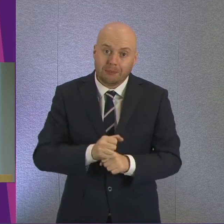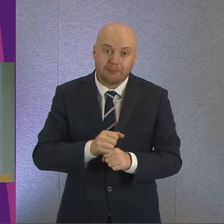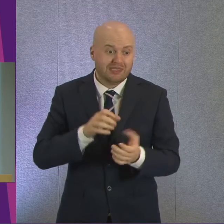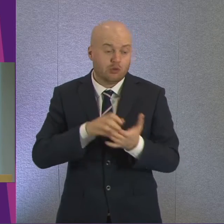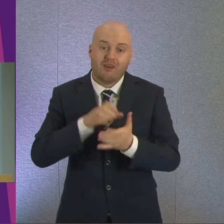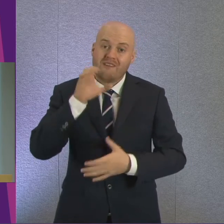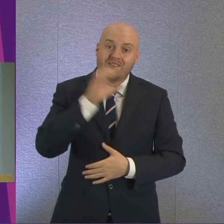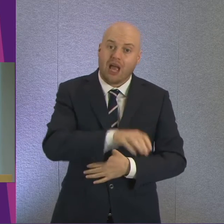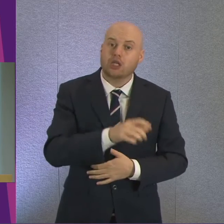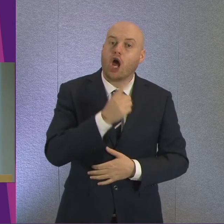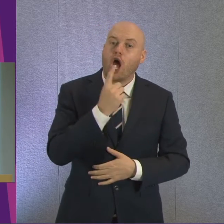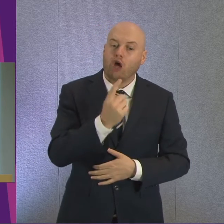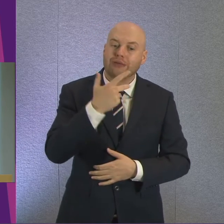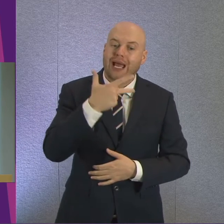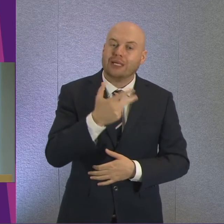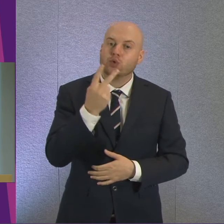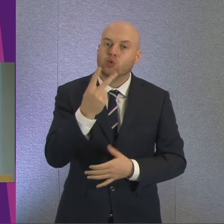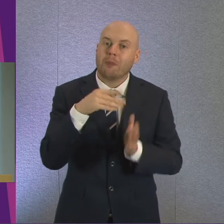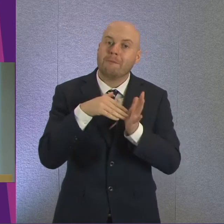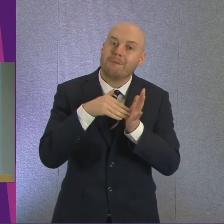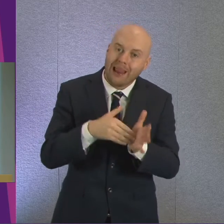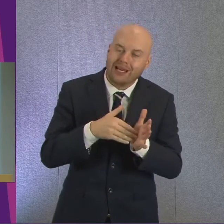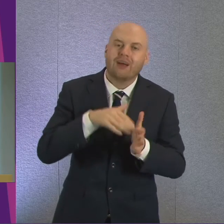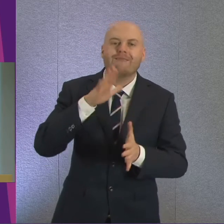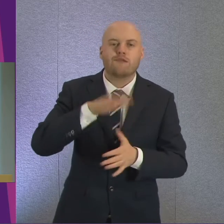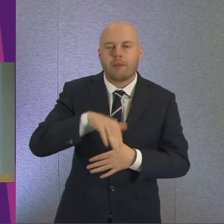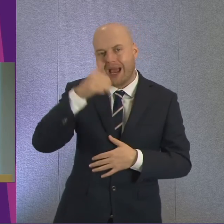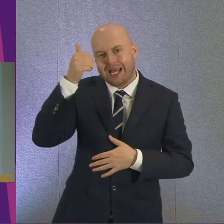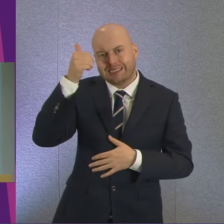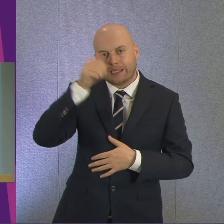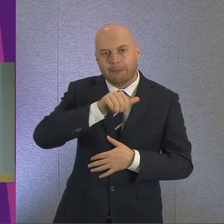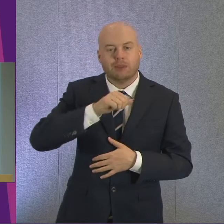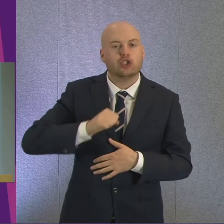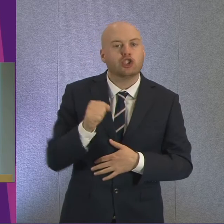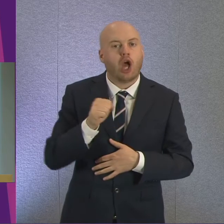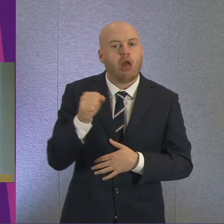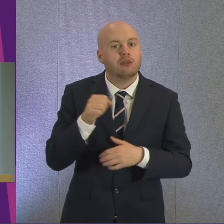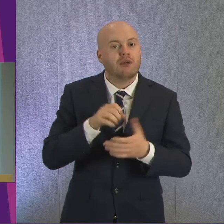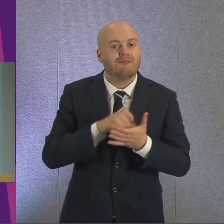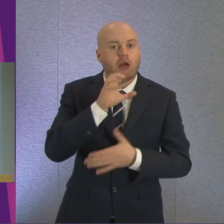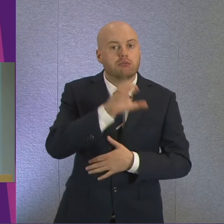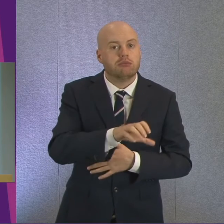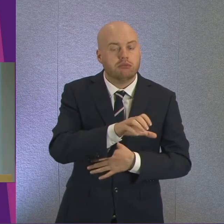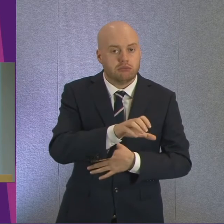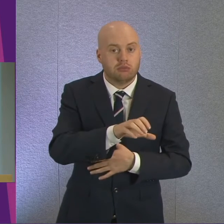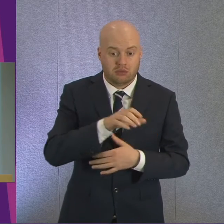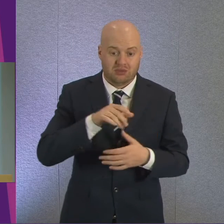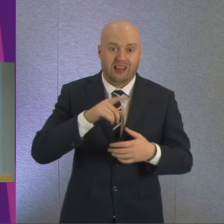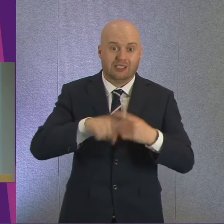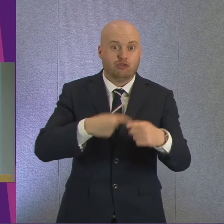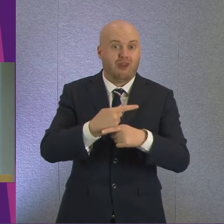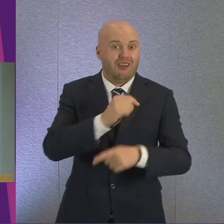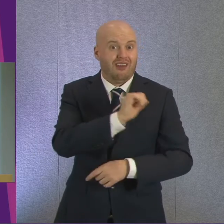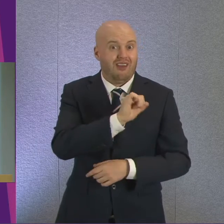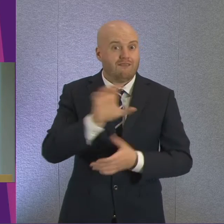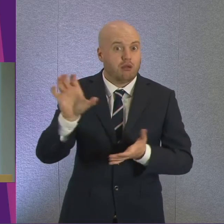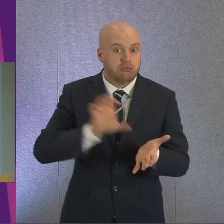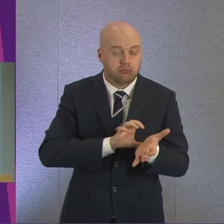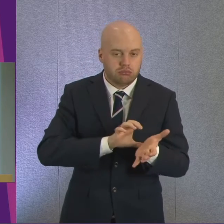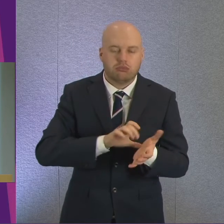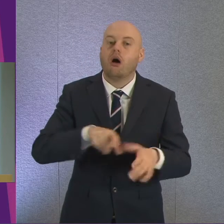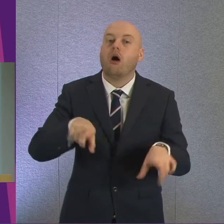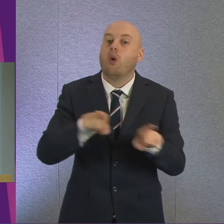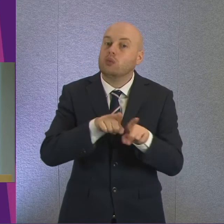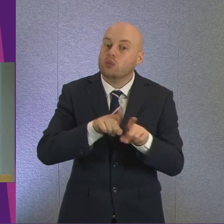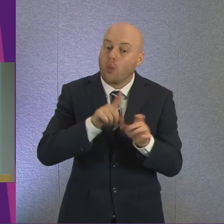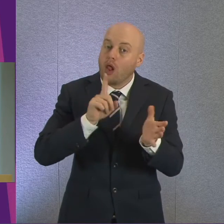from the Attainment Scotland Fund in 2020-21. We've also provided local authorities with guidance on